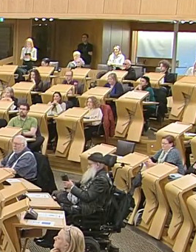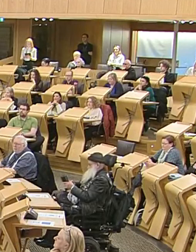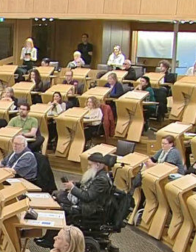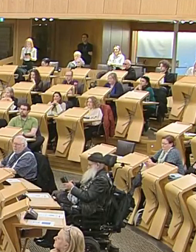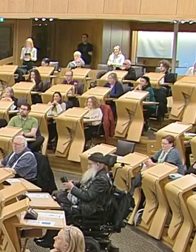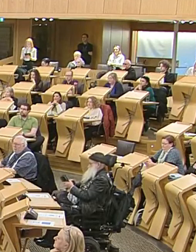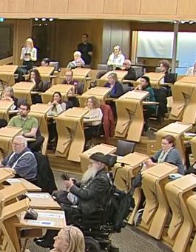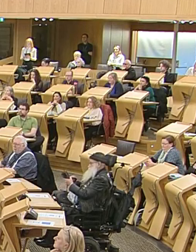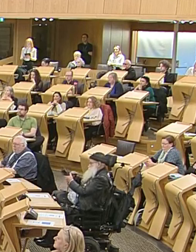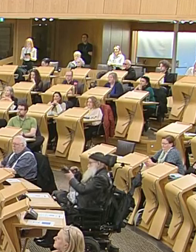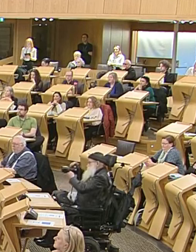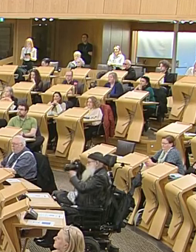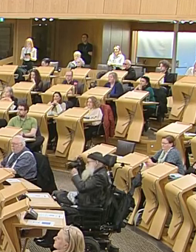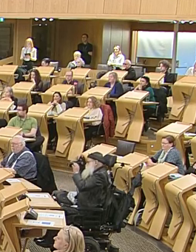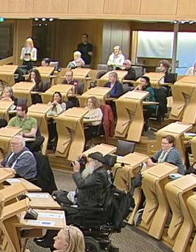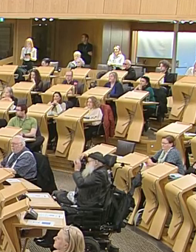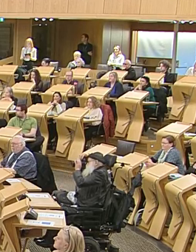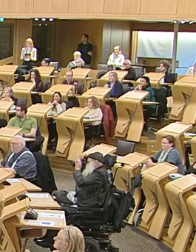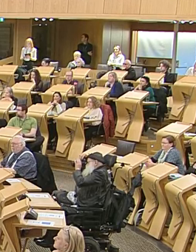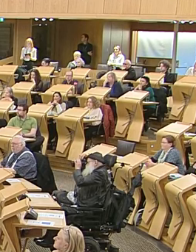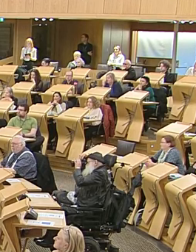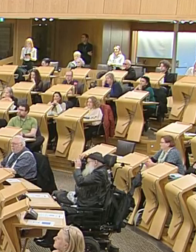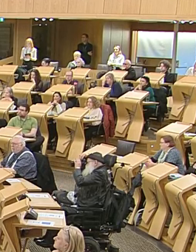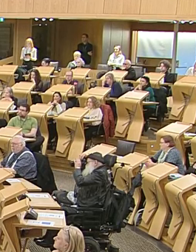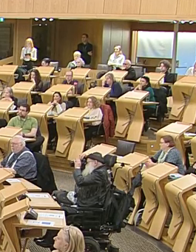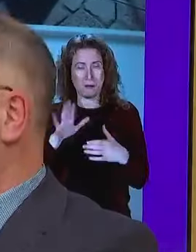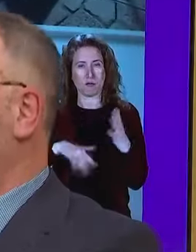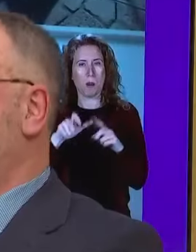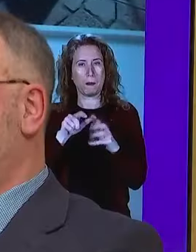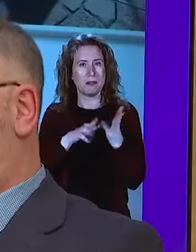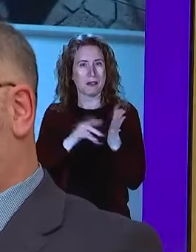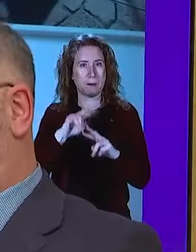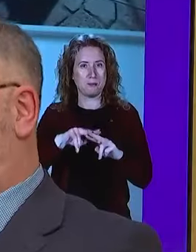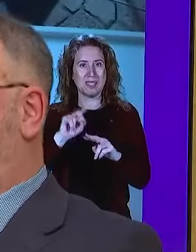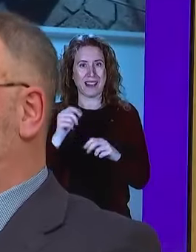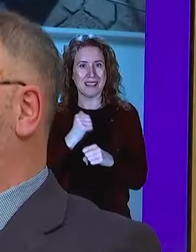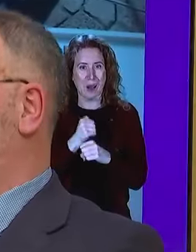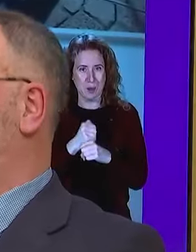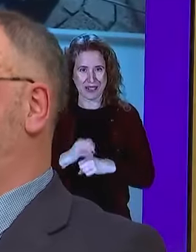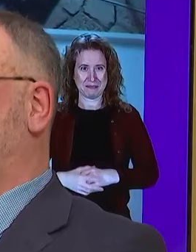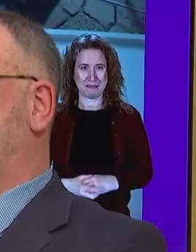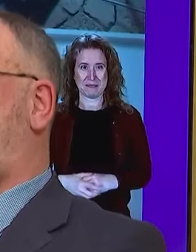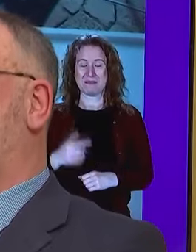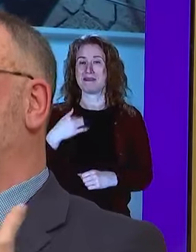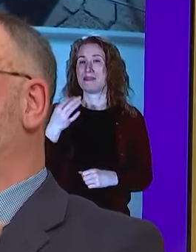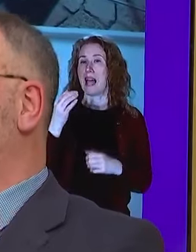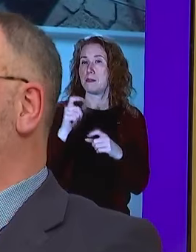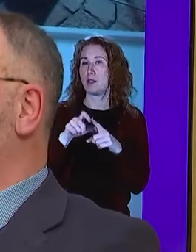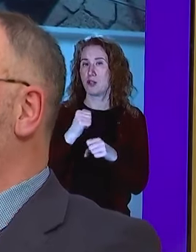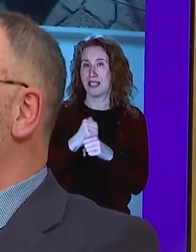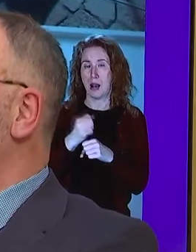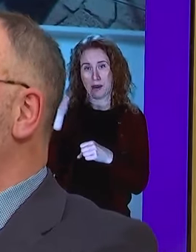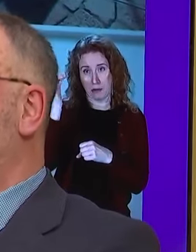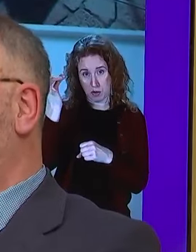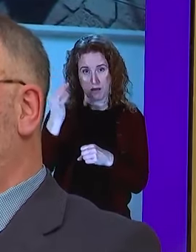from the Scottish Conservative and Unionist Group from Dumfries and Galloway. So I am Dumfries and Galloway Council. Myself,